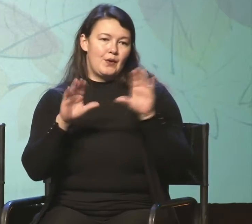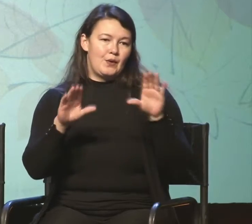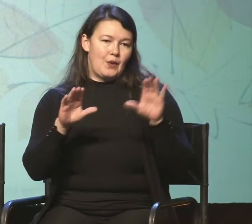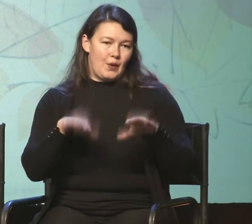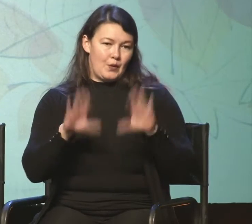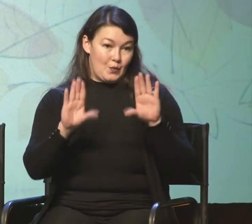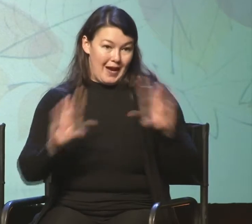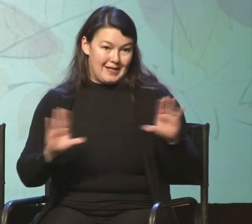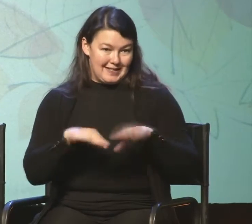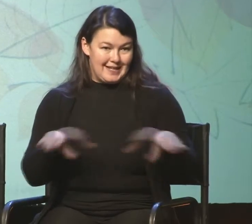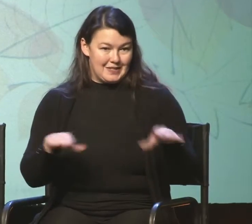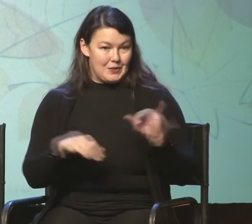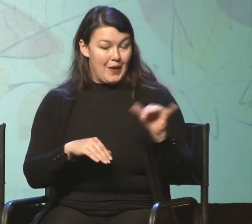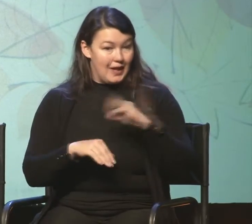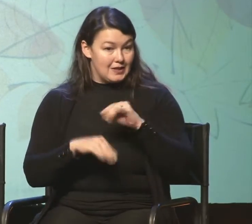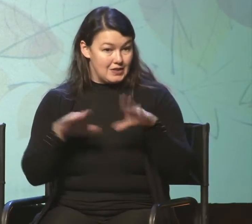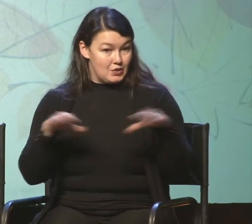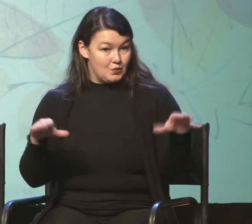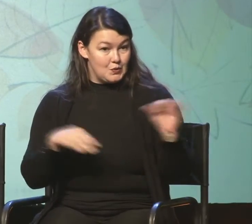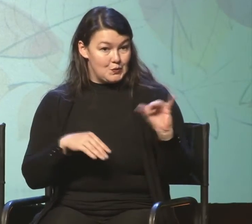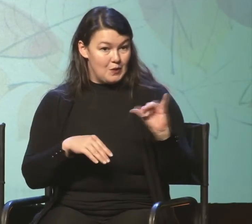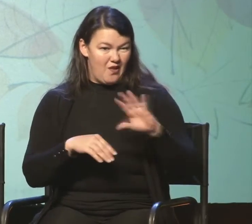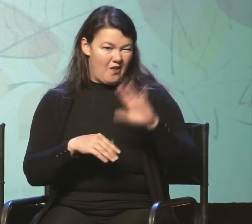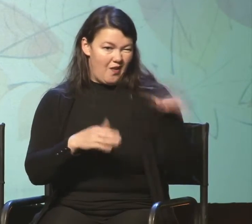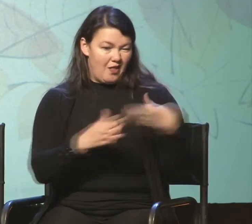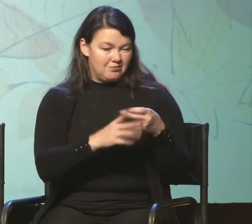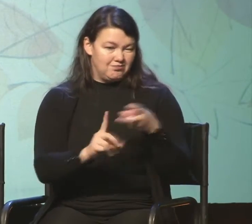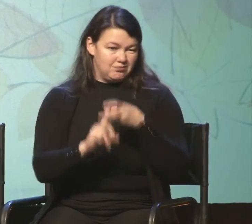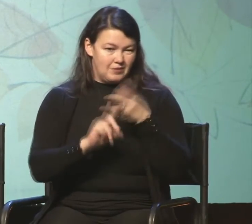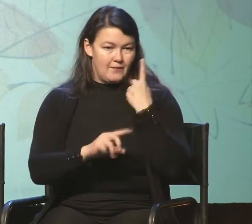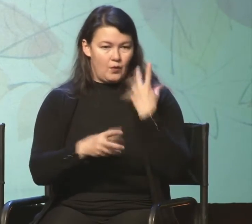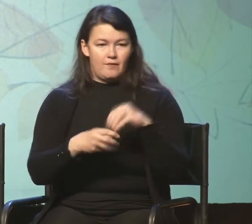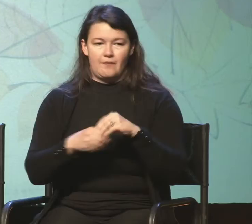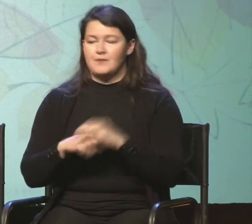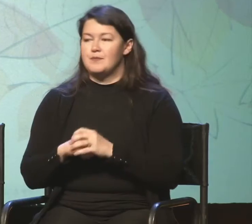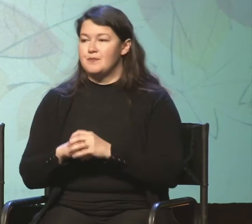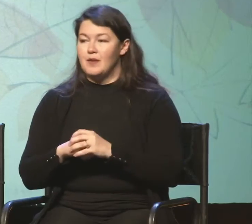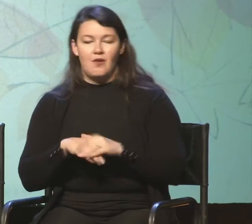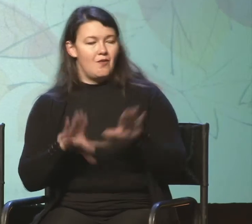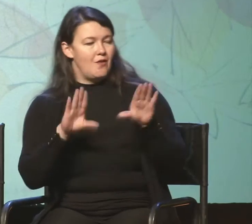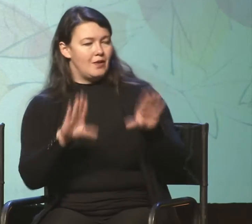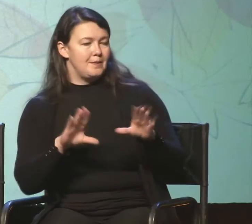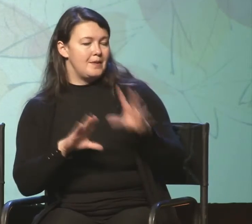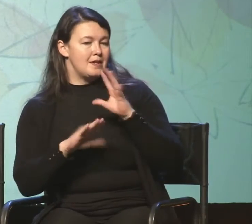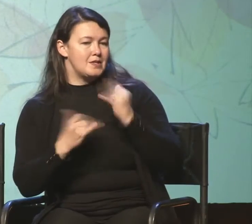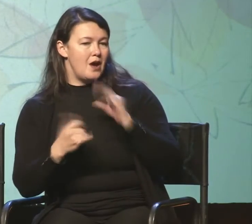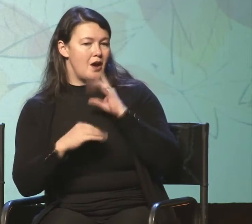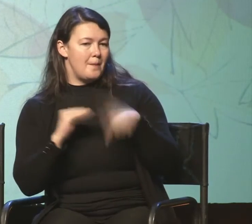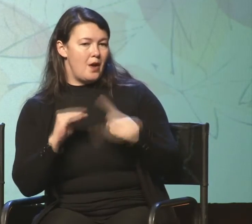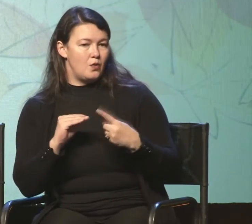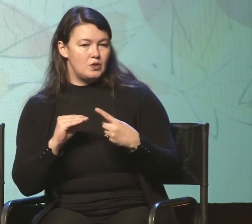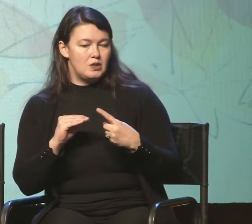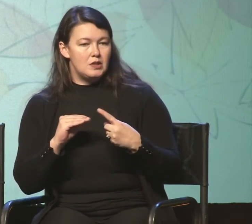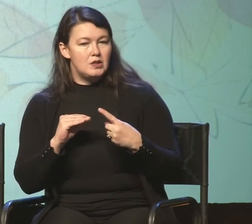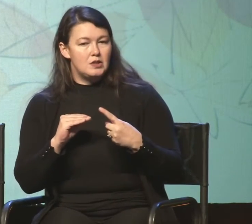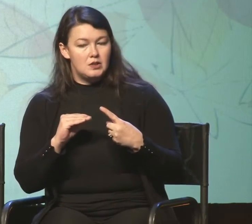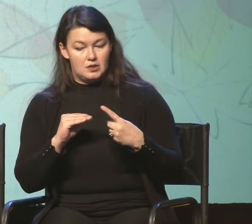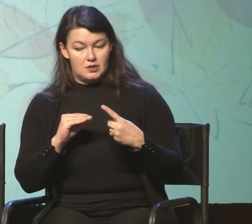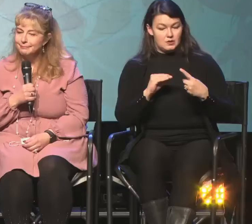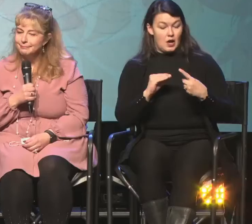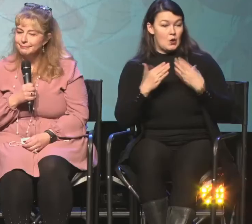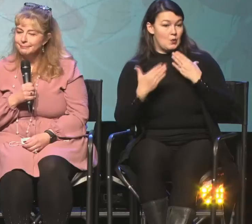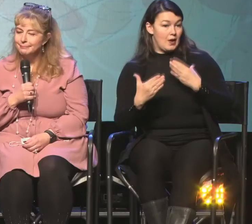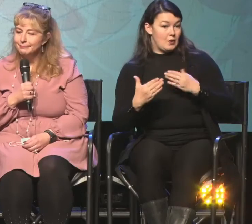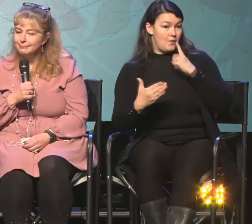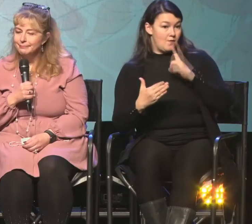and then our children too. It's great to get our kids involved as well. Awesome. Now, talk to us about this idea of gratitude for the